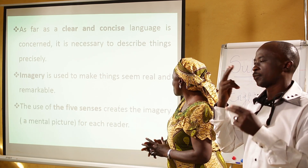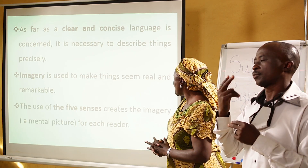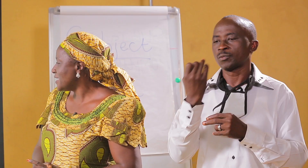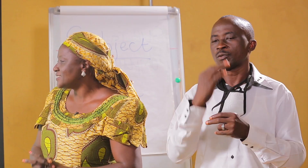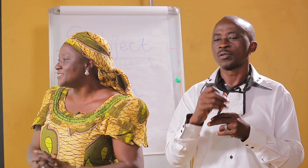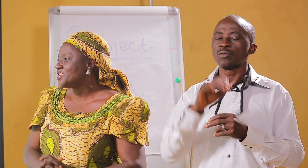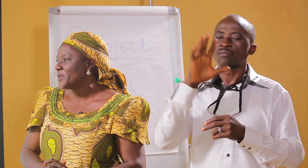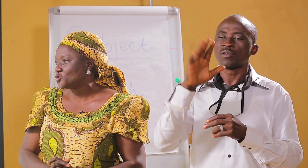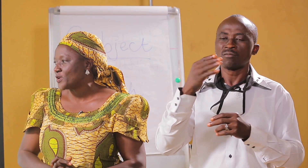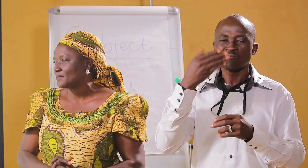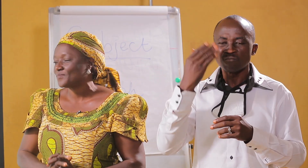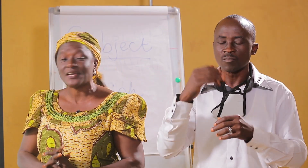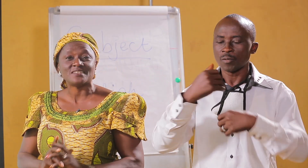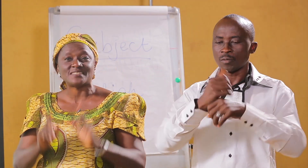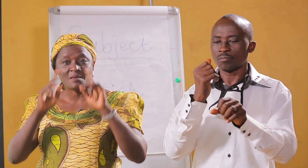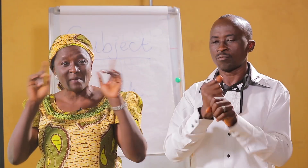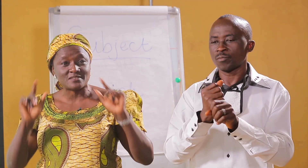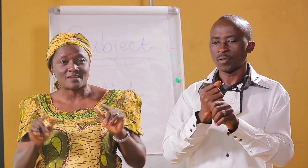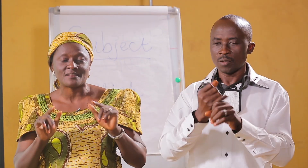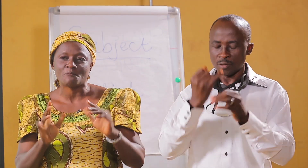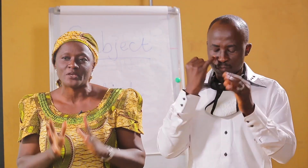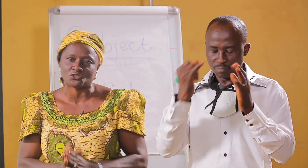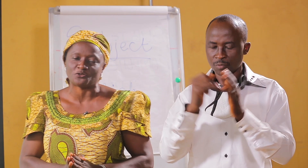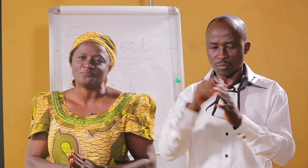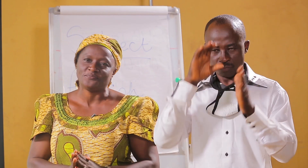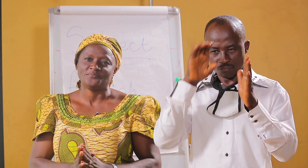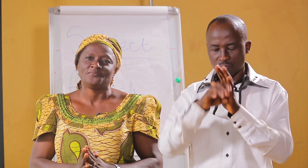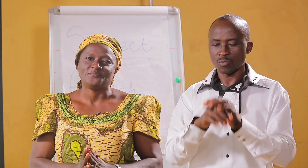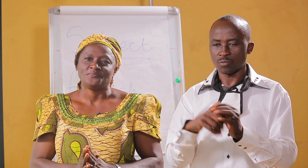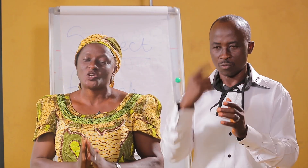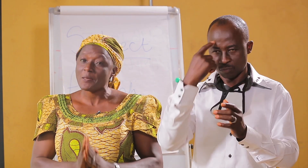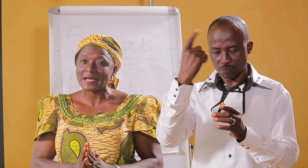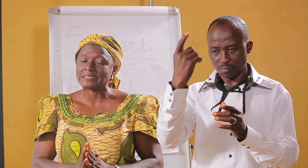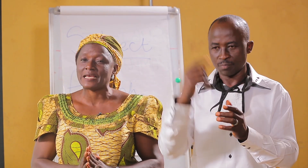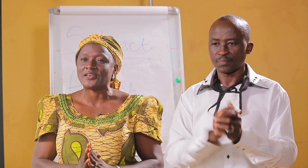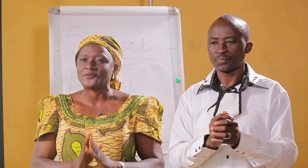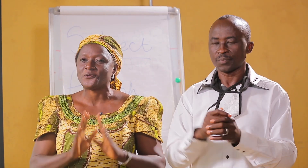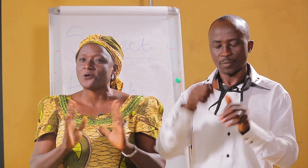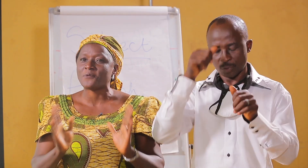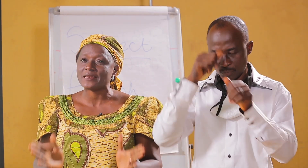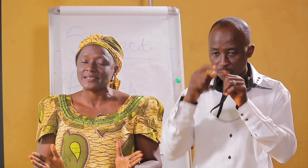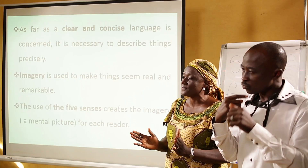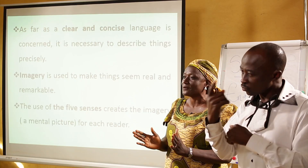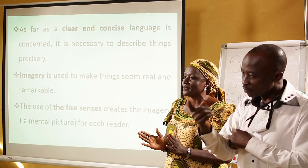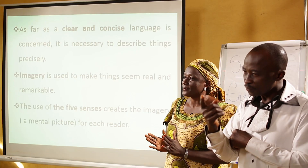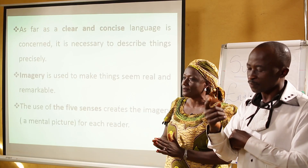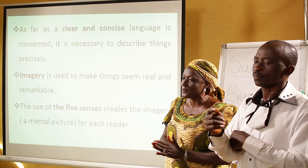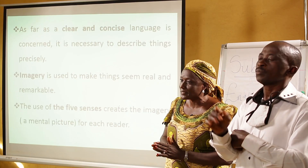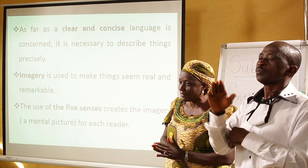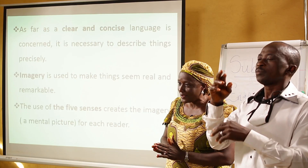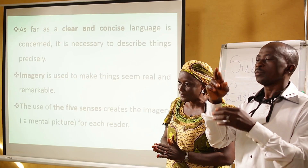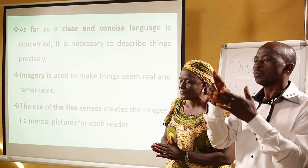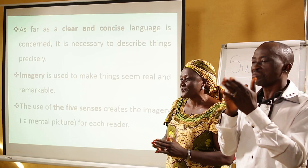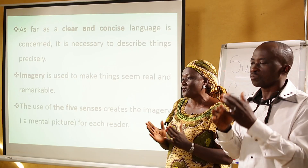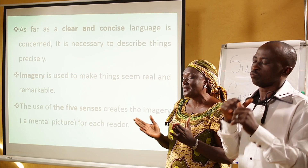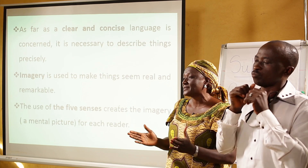senses creates the imagery. That is a mental picture. Remember I said your reader